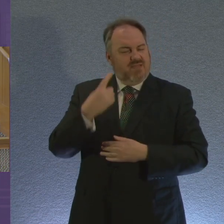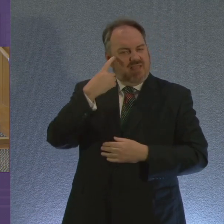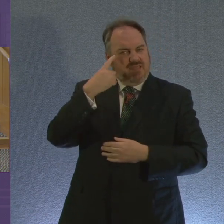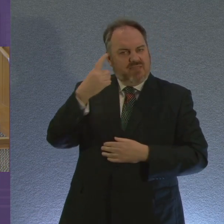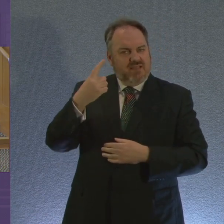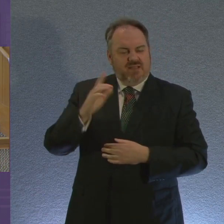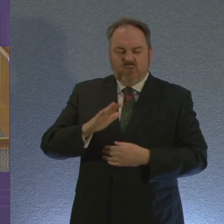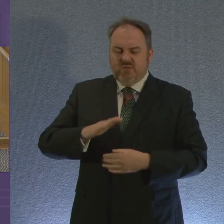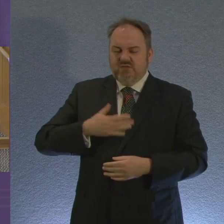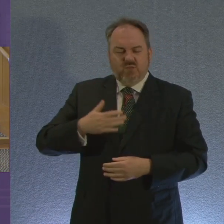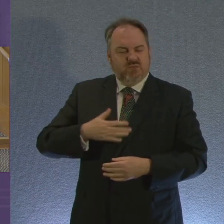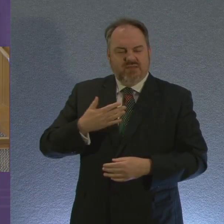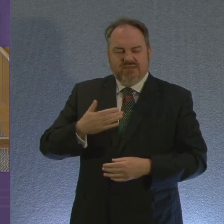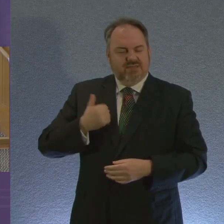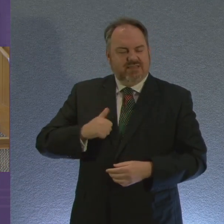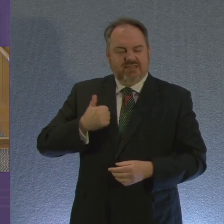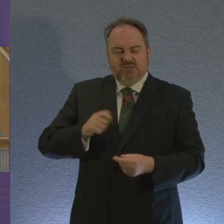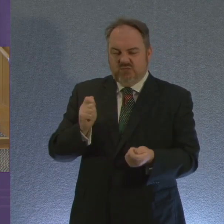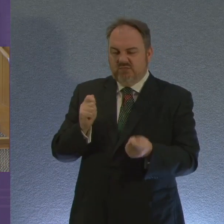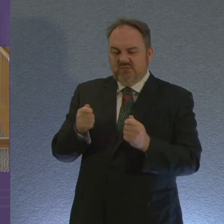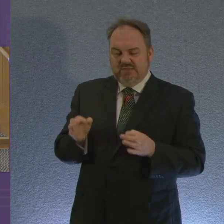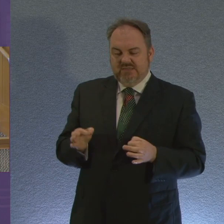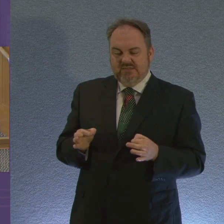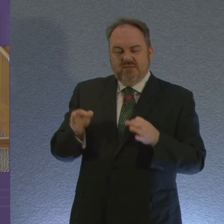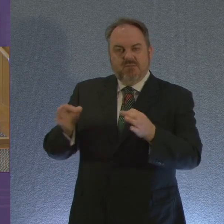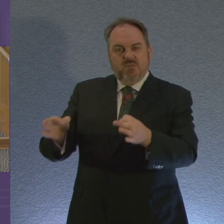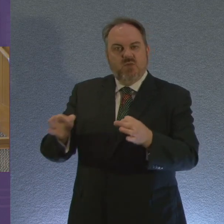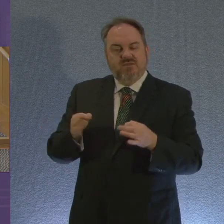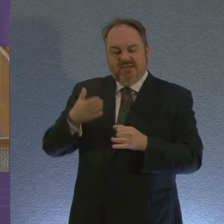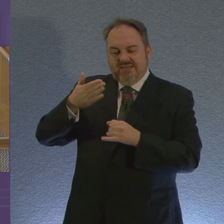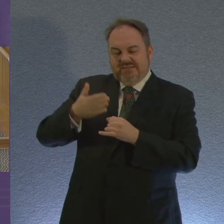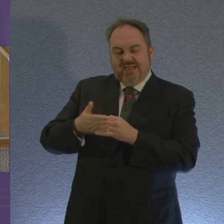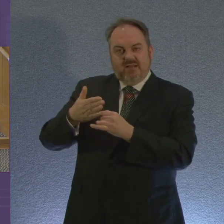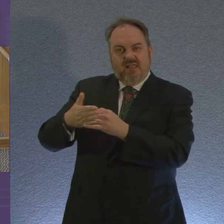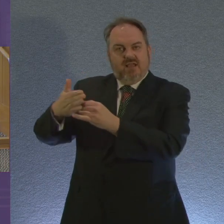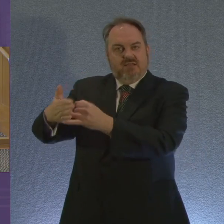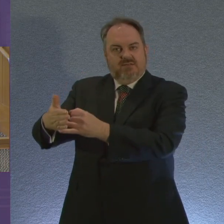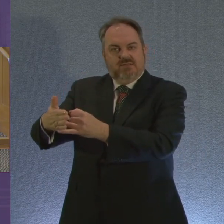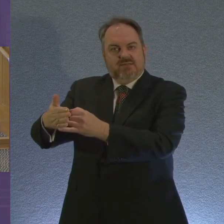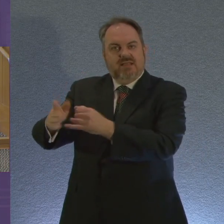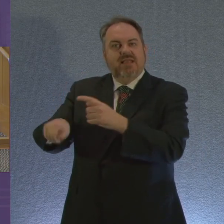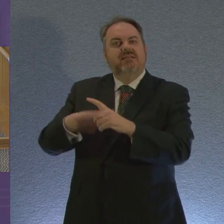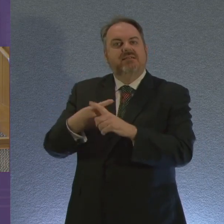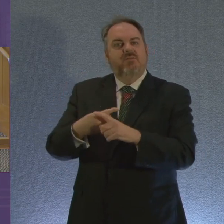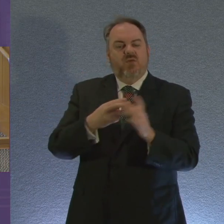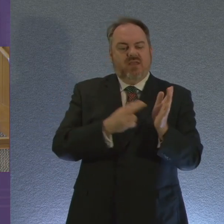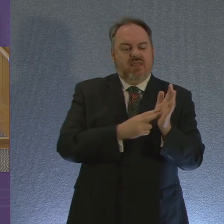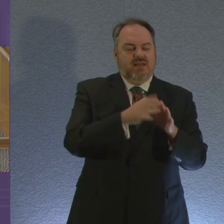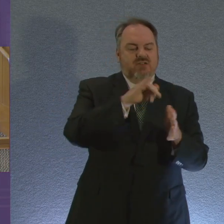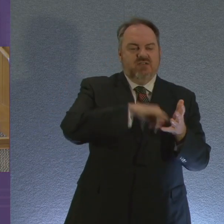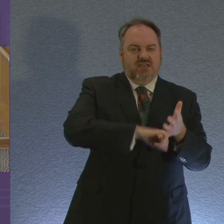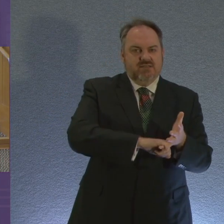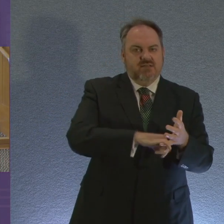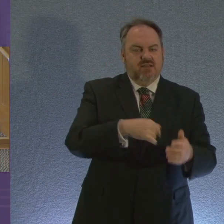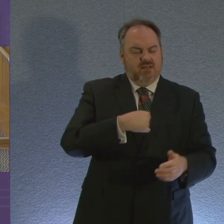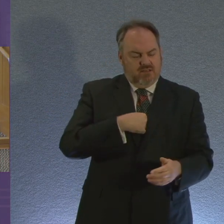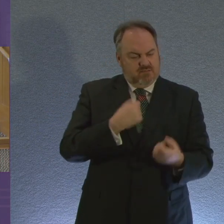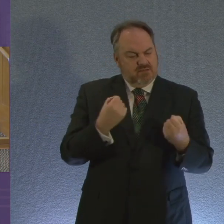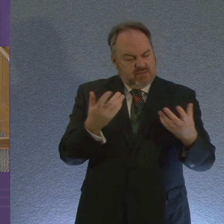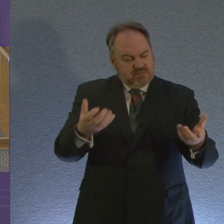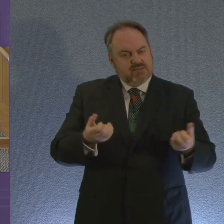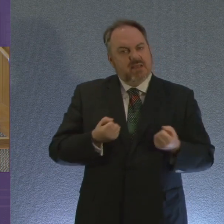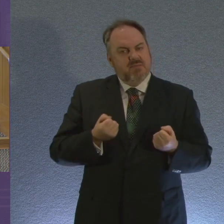to extend freedom of information deadlines for anybody other than those working on the front line. I completely understand that health boards,